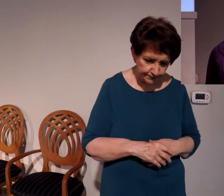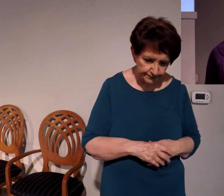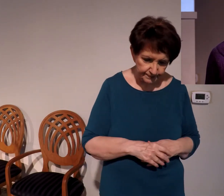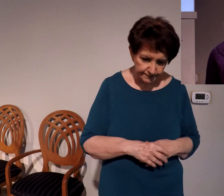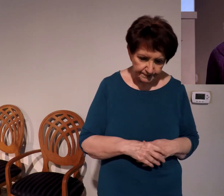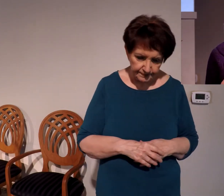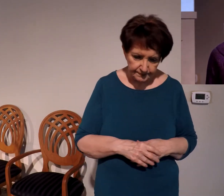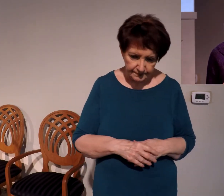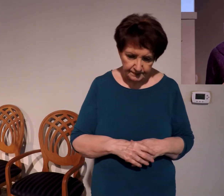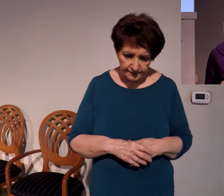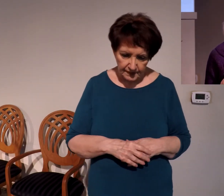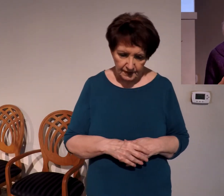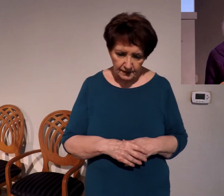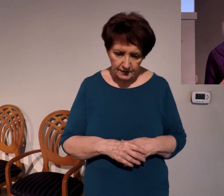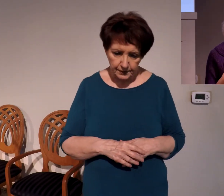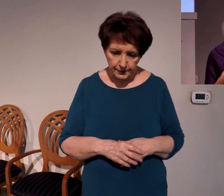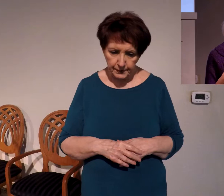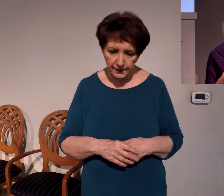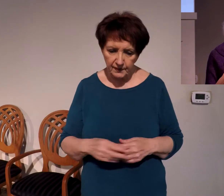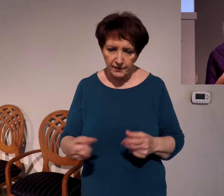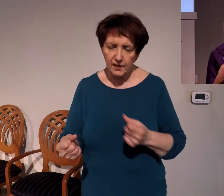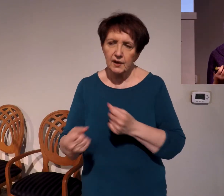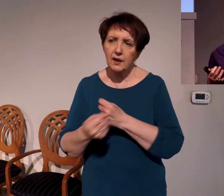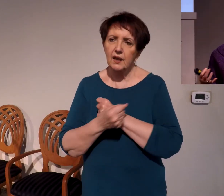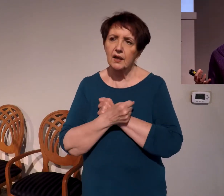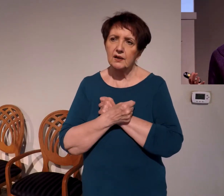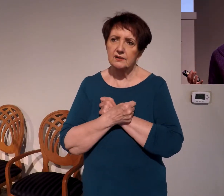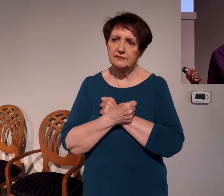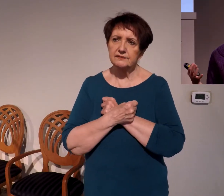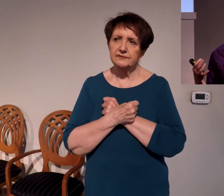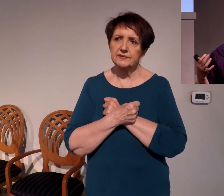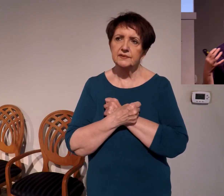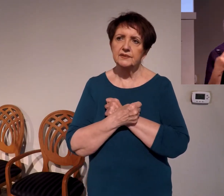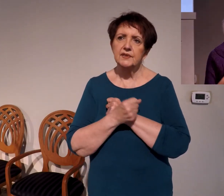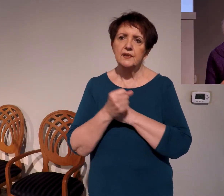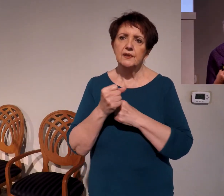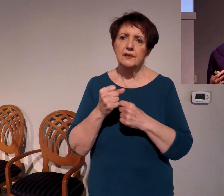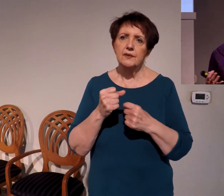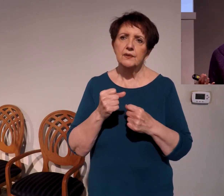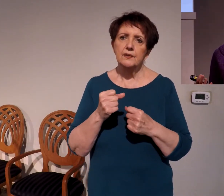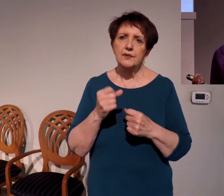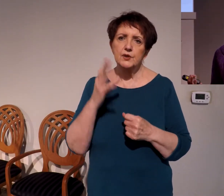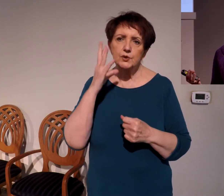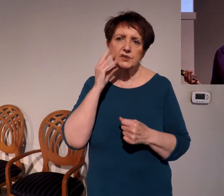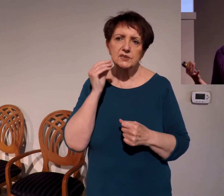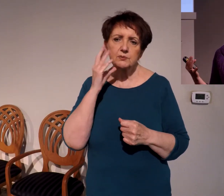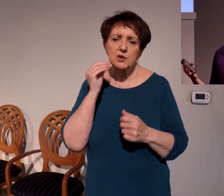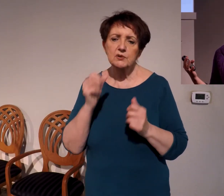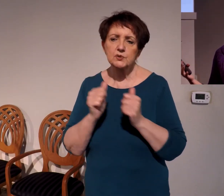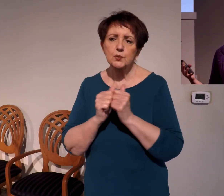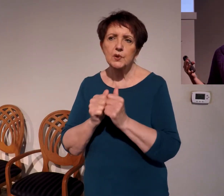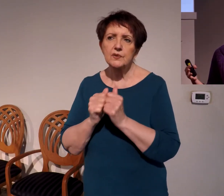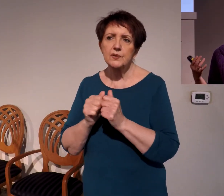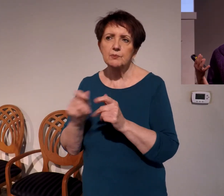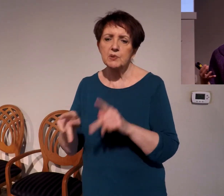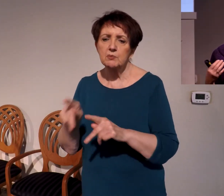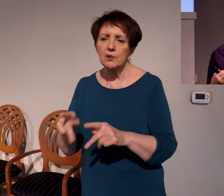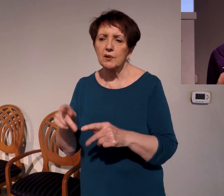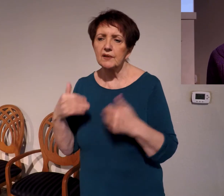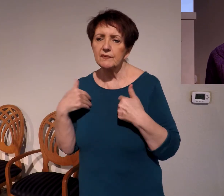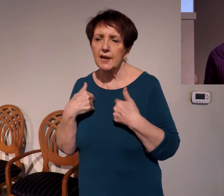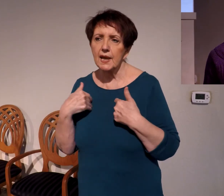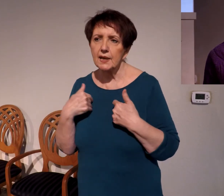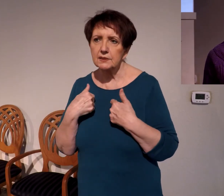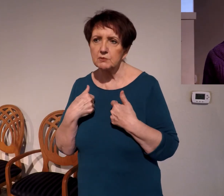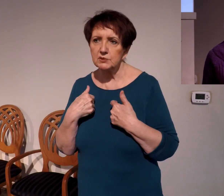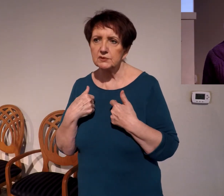month where the love that we experience with the people and animals in our life isn't actually the love they're